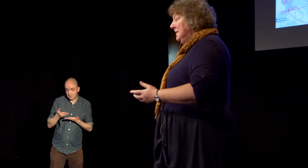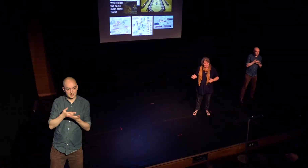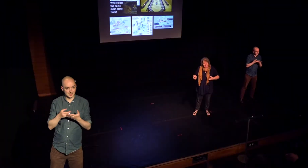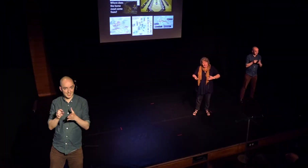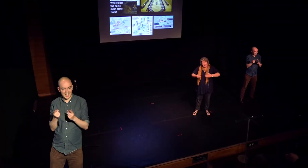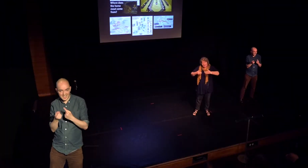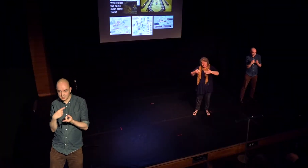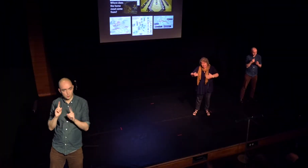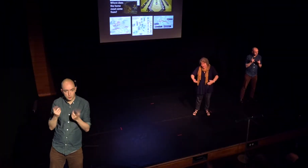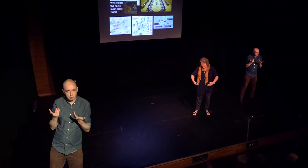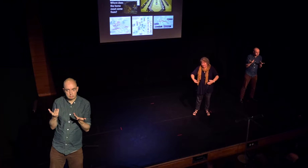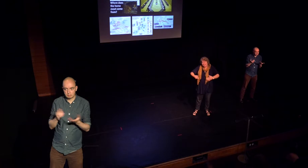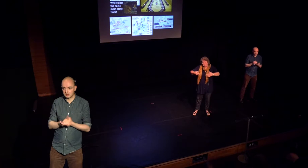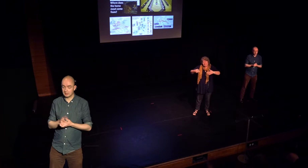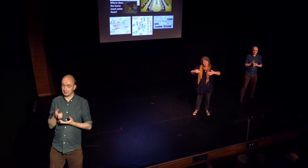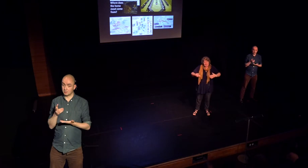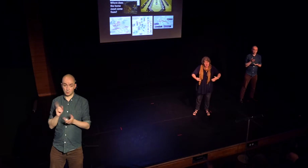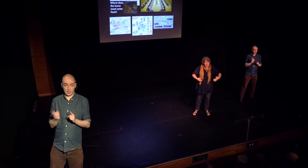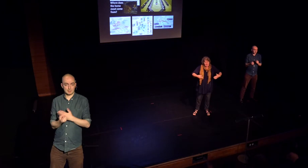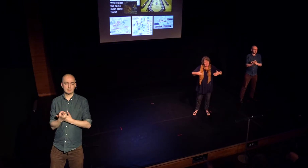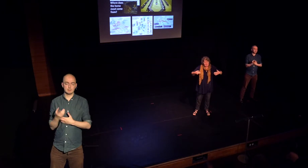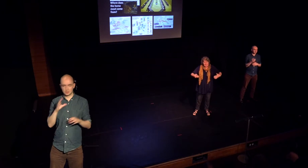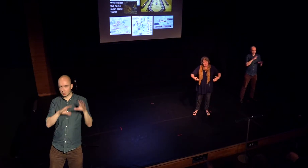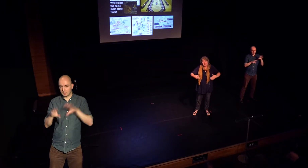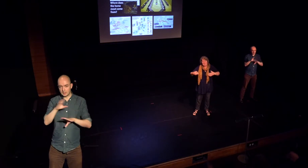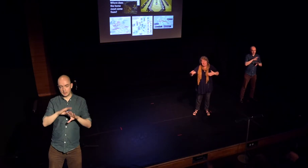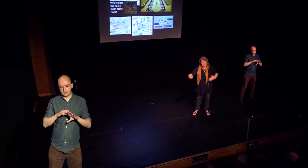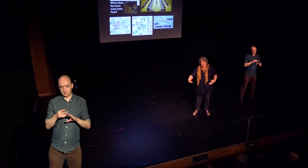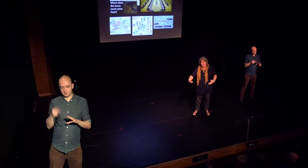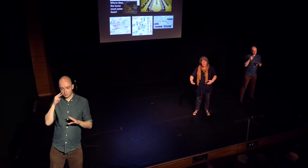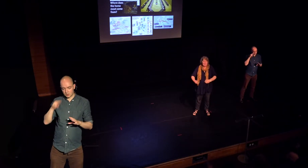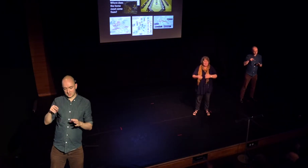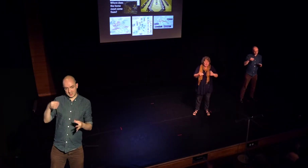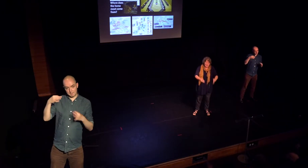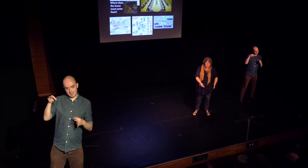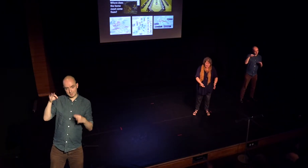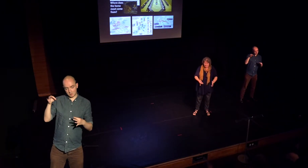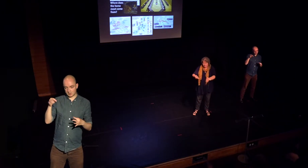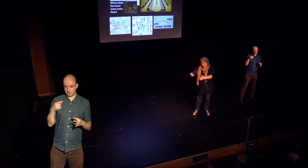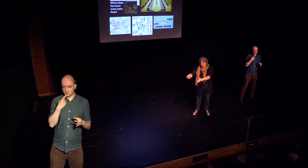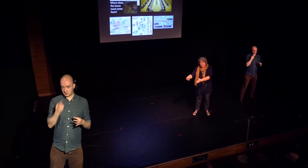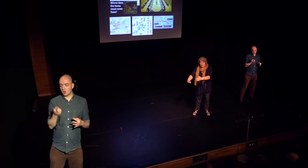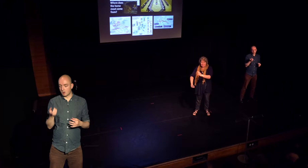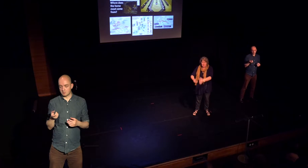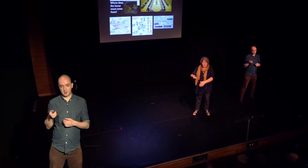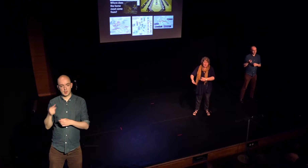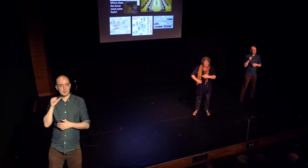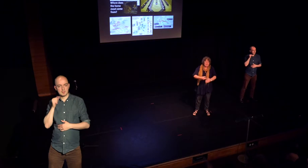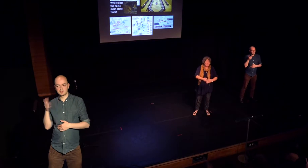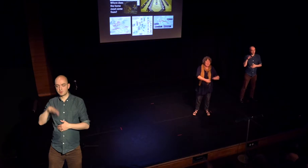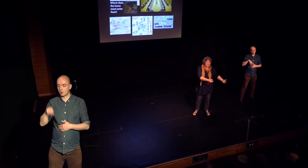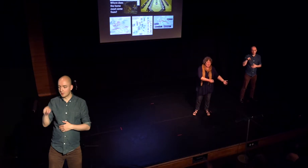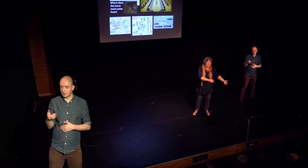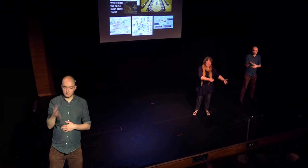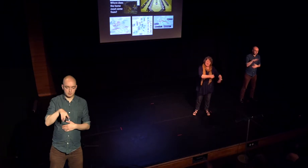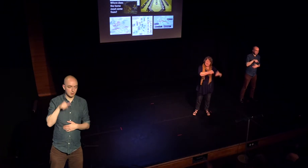complicated. There was plenty of paperwork to track the meat, where the meat came from, and it was taken from here, and it was taken there, and it was chopped up and